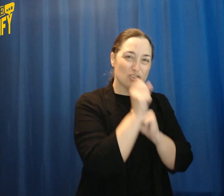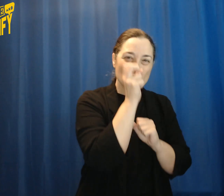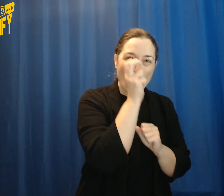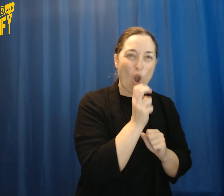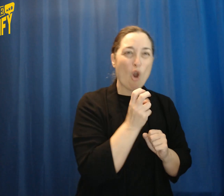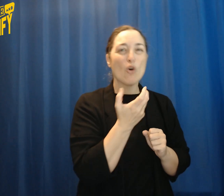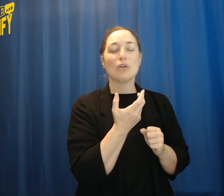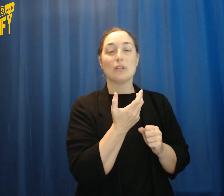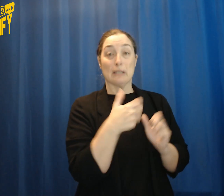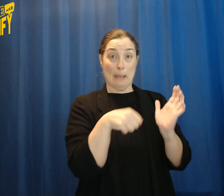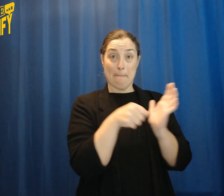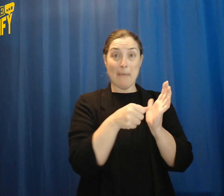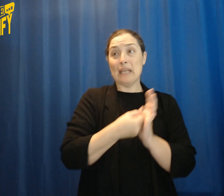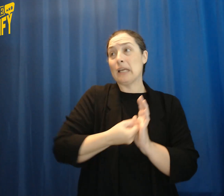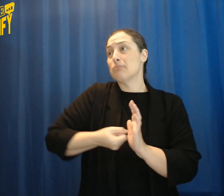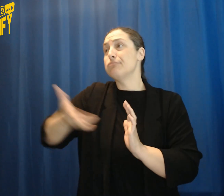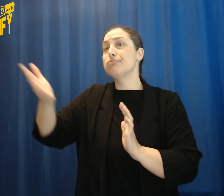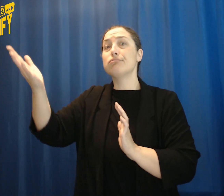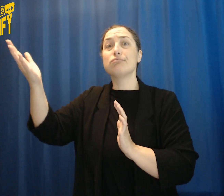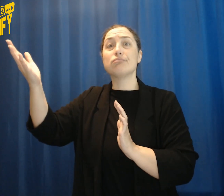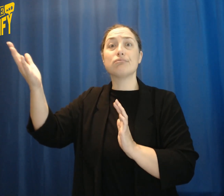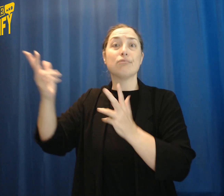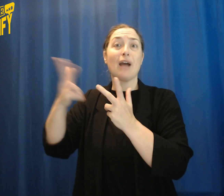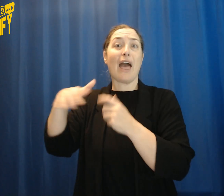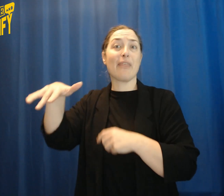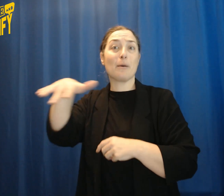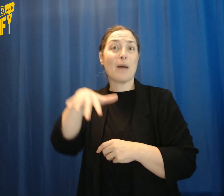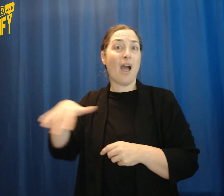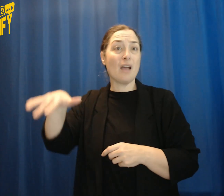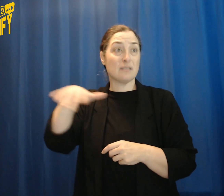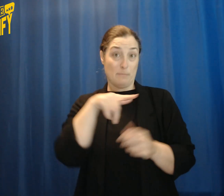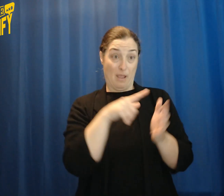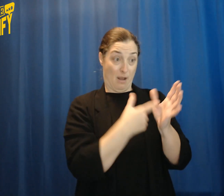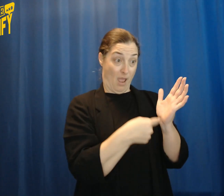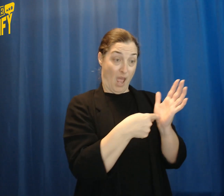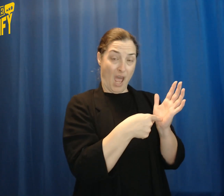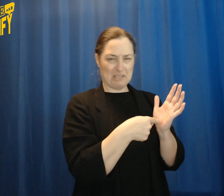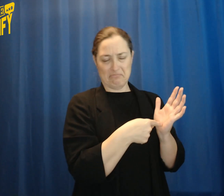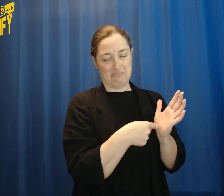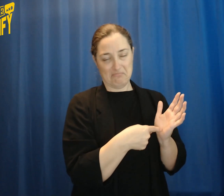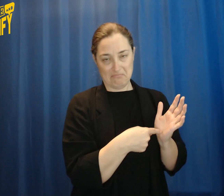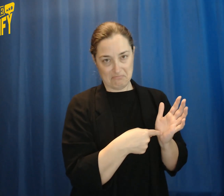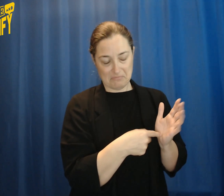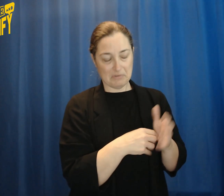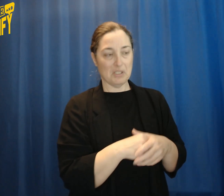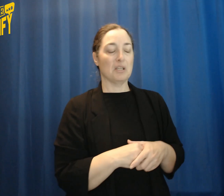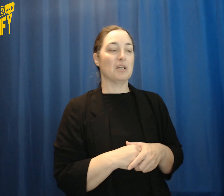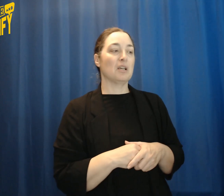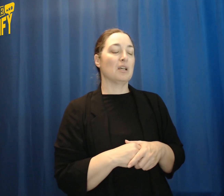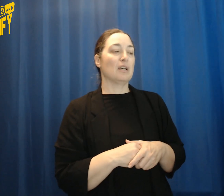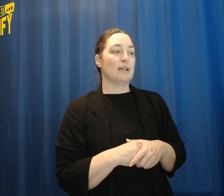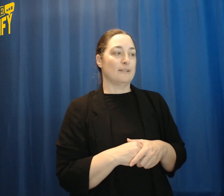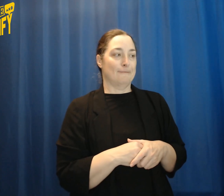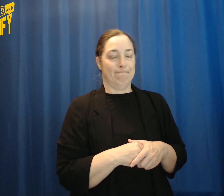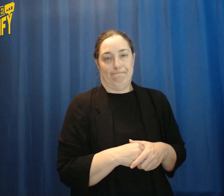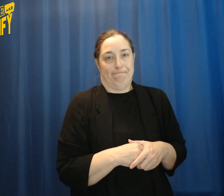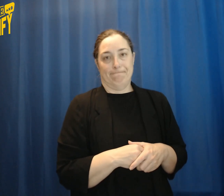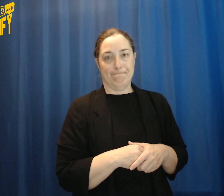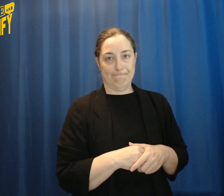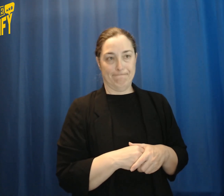lots of stuff, but not the art department at that stage, which has changed now. But it wouldn't have meant that they were the conditions under which I